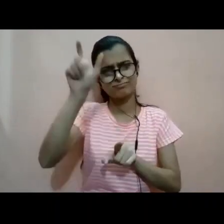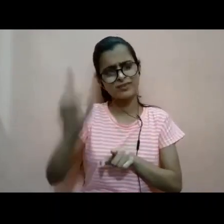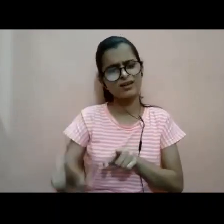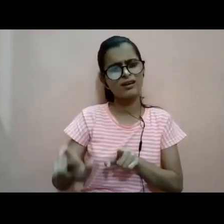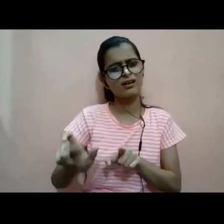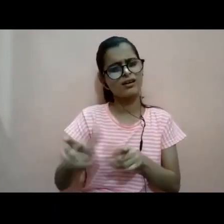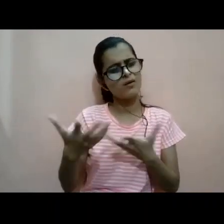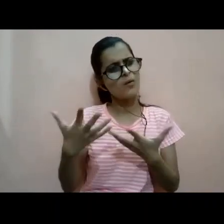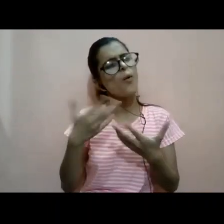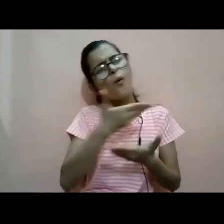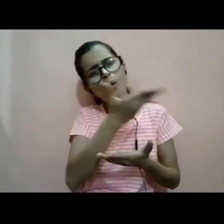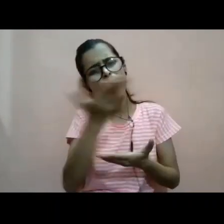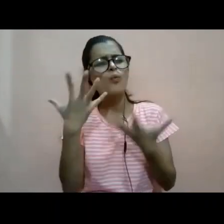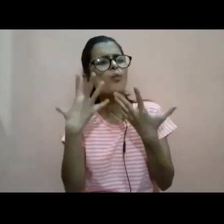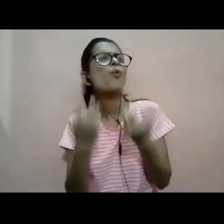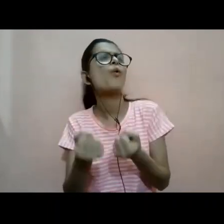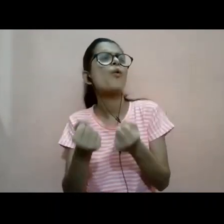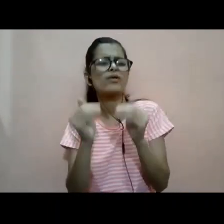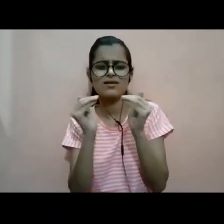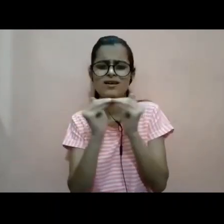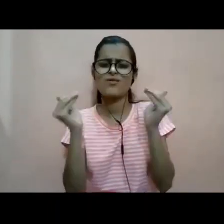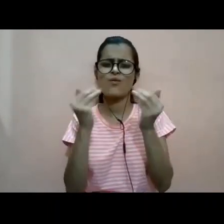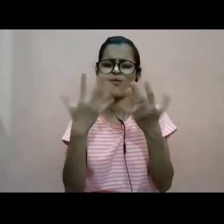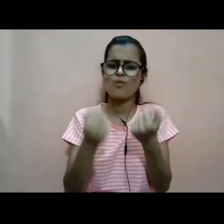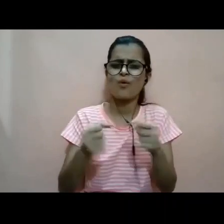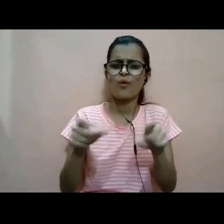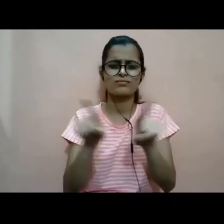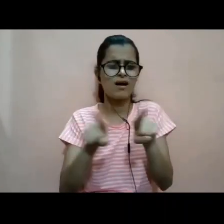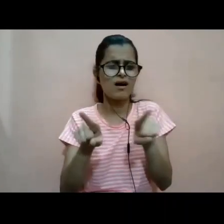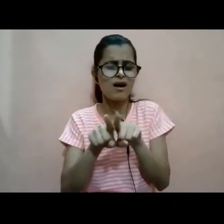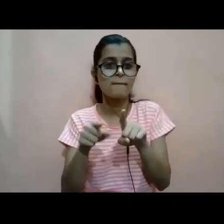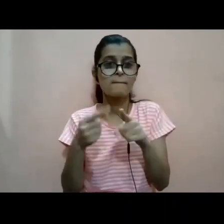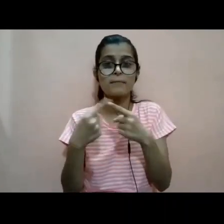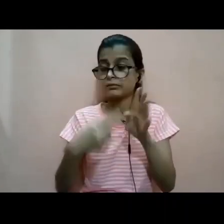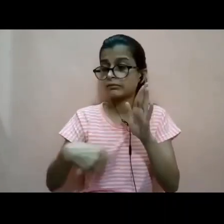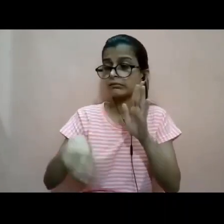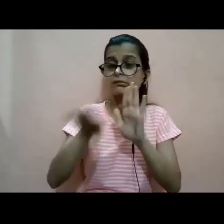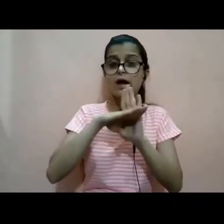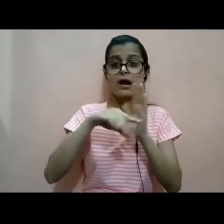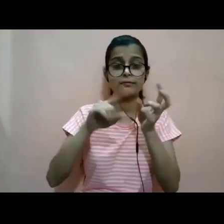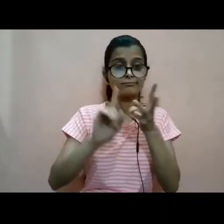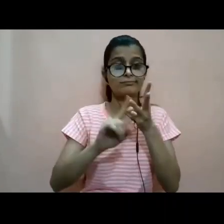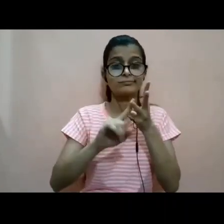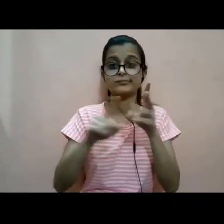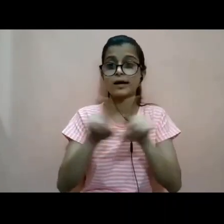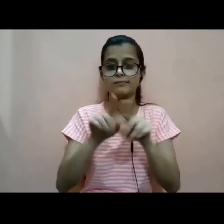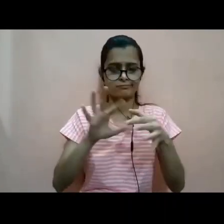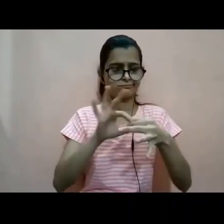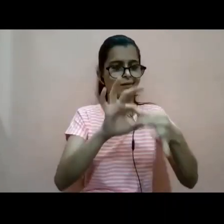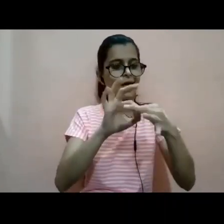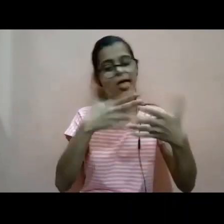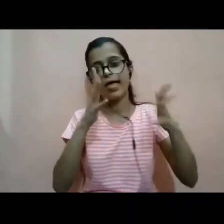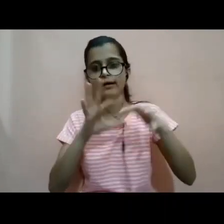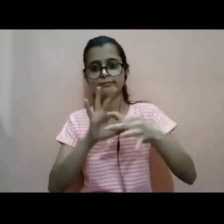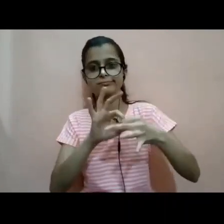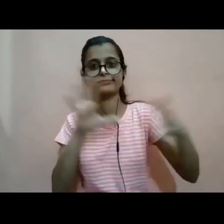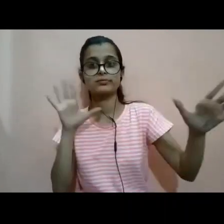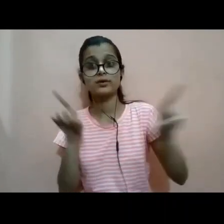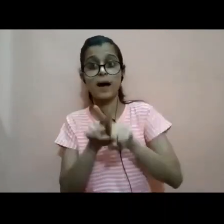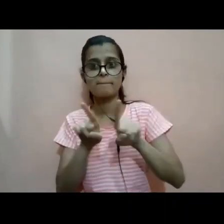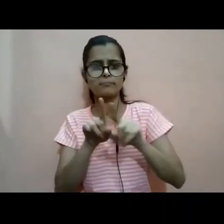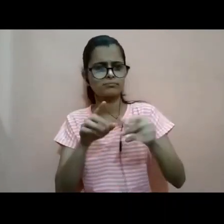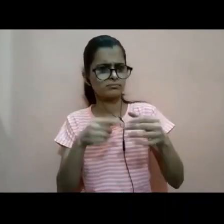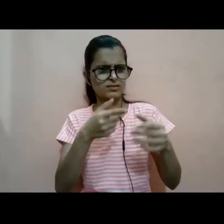Everyone wants us to do well. And on the third level, we are not seen as intimate partners. Right. Okay,